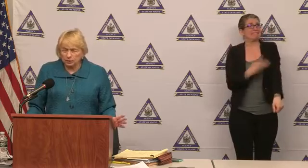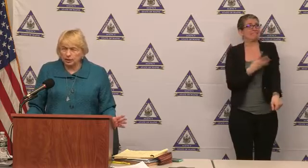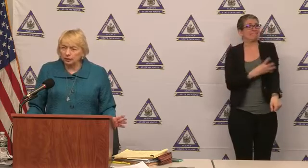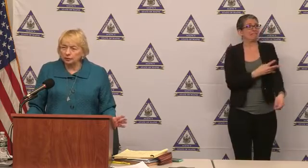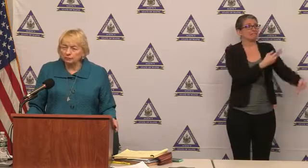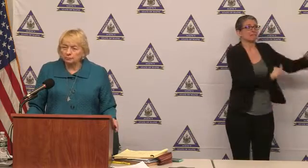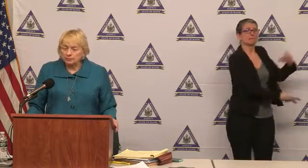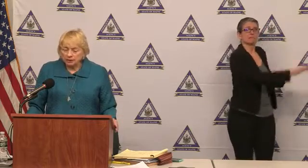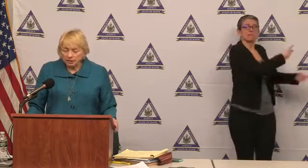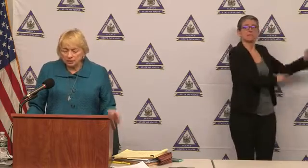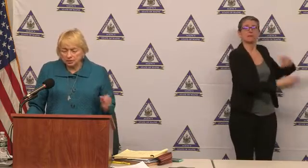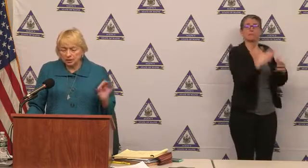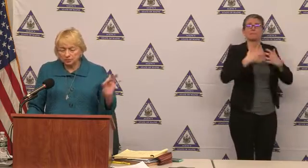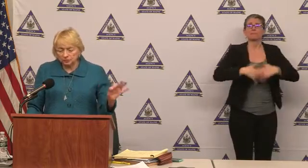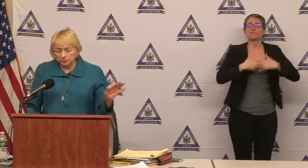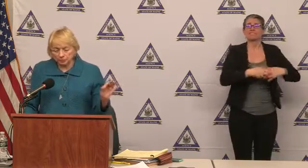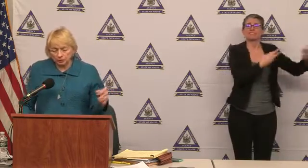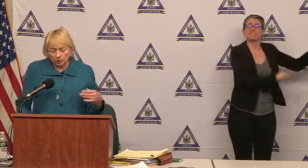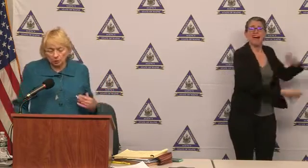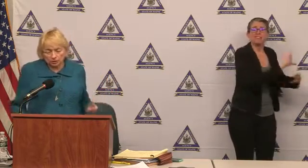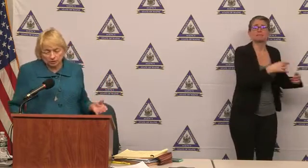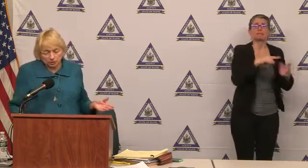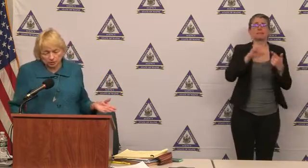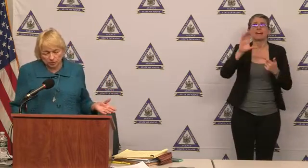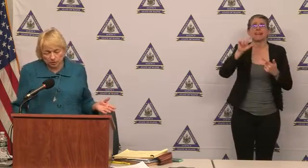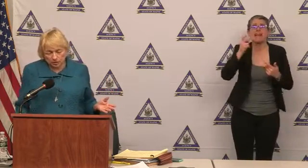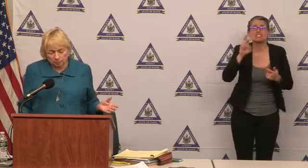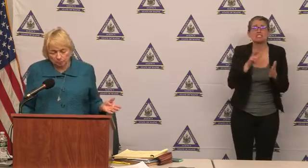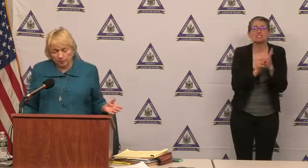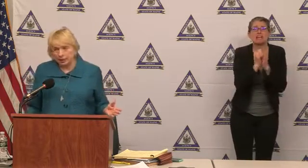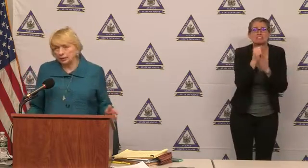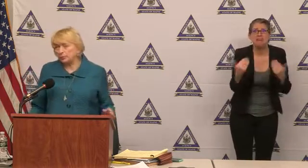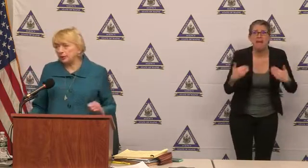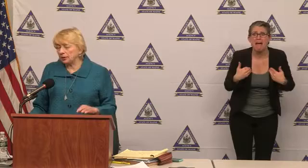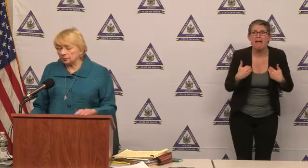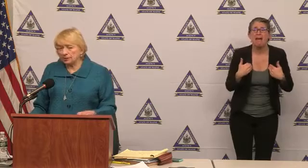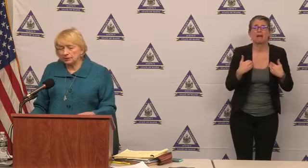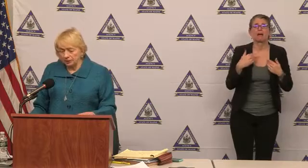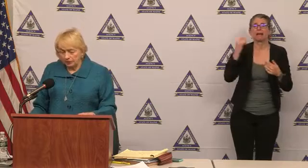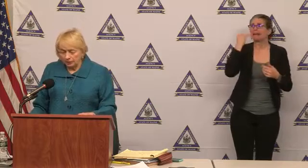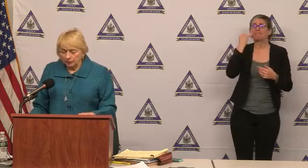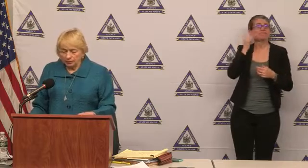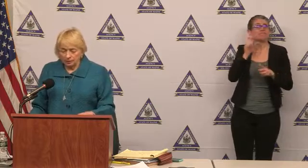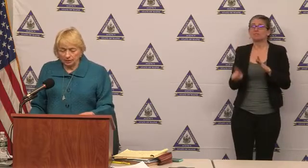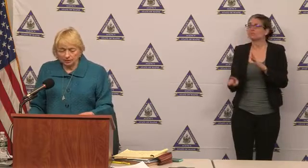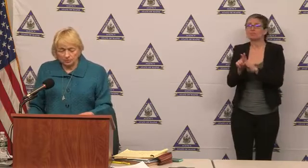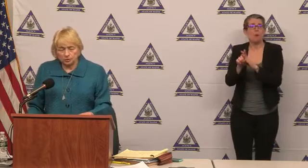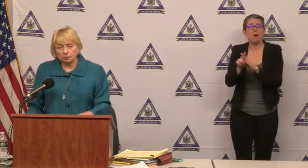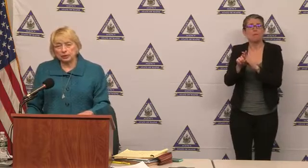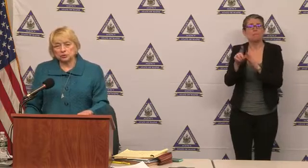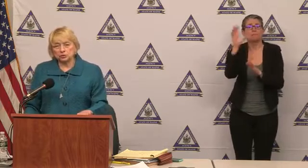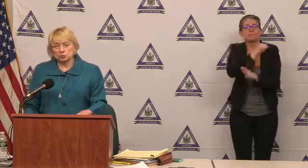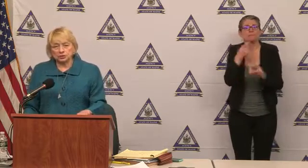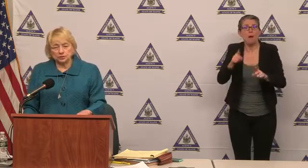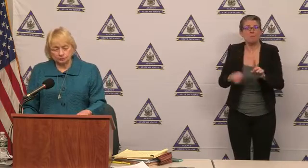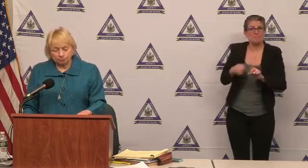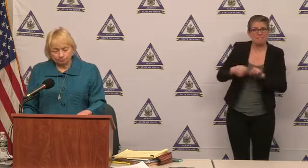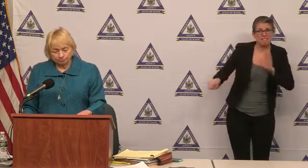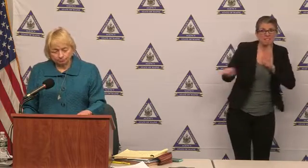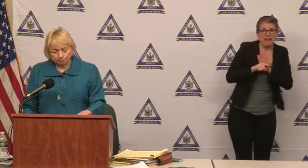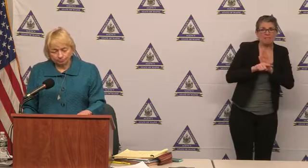forego care, and the potential for people no longer donating blood amid a severe blood